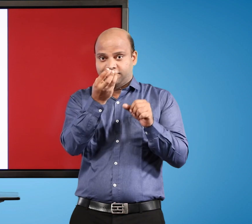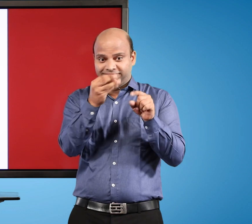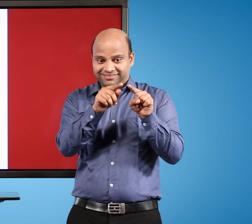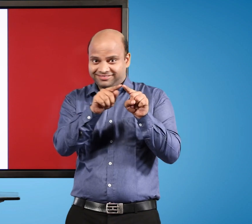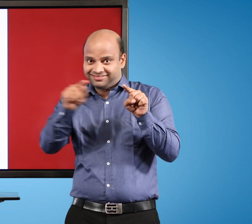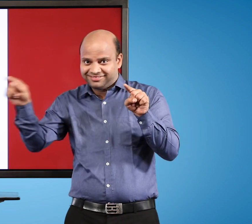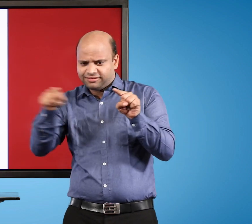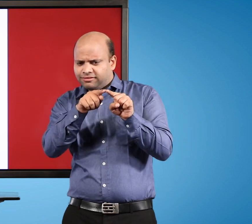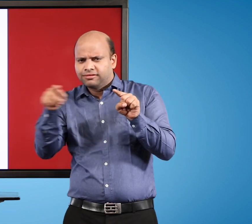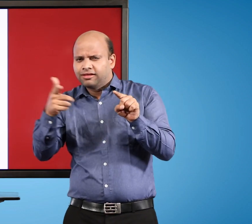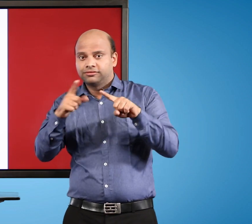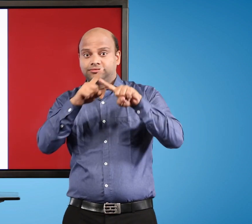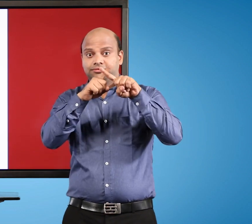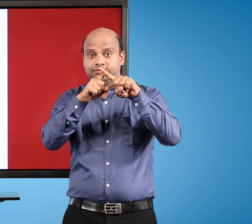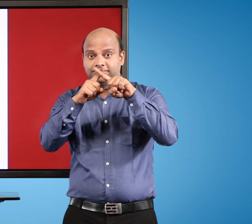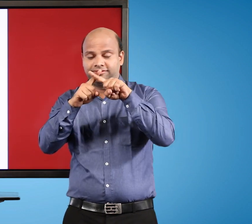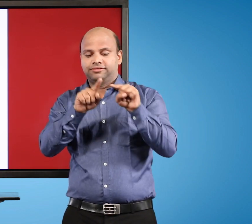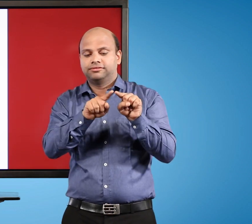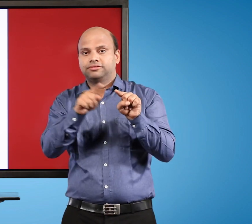Multiplication on the number line.